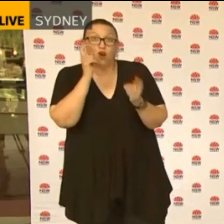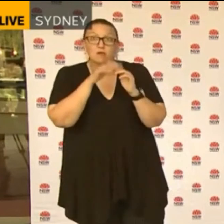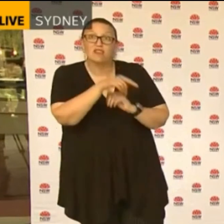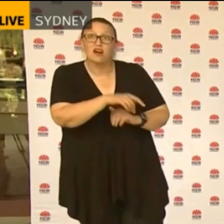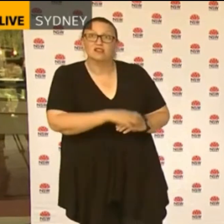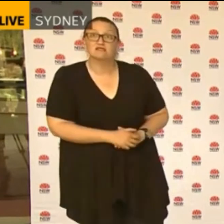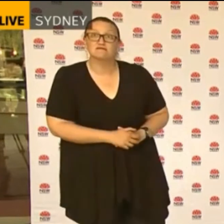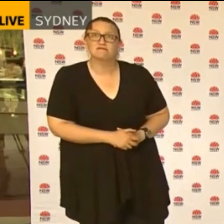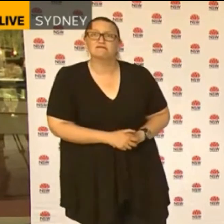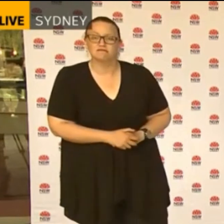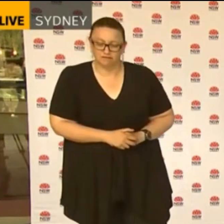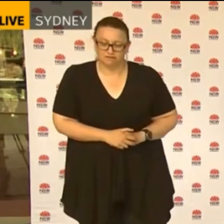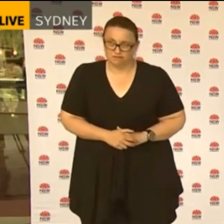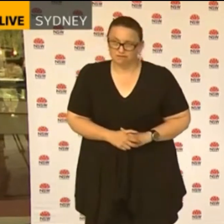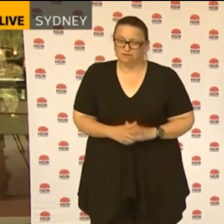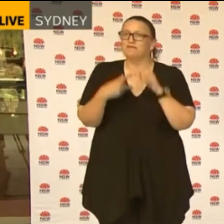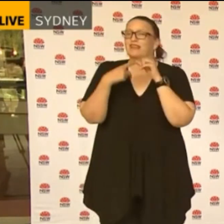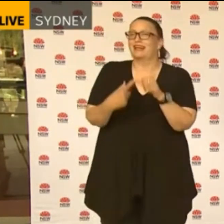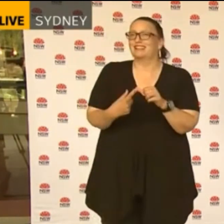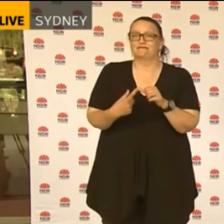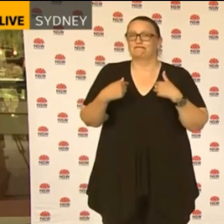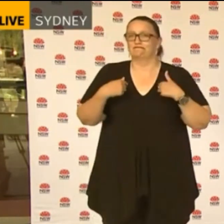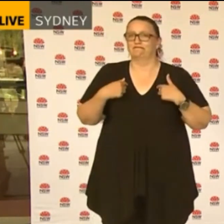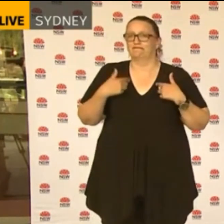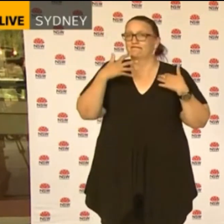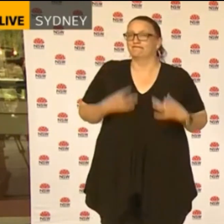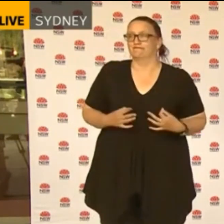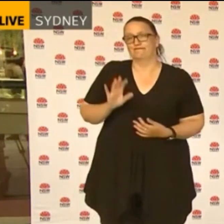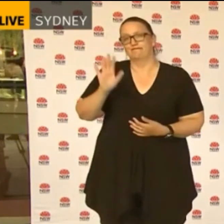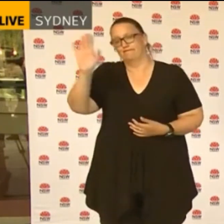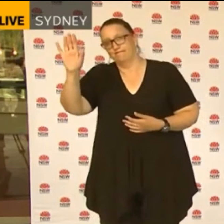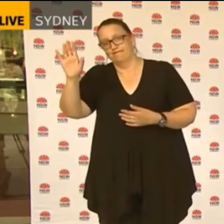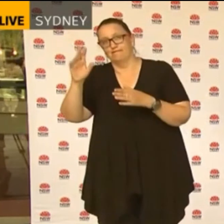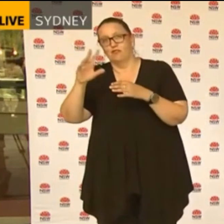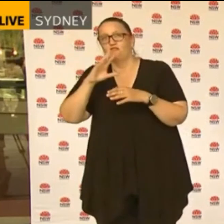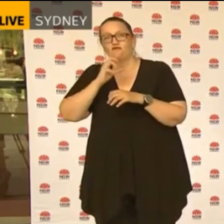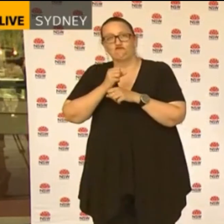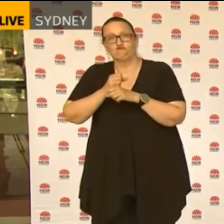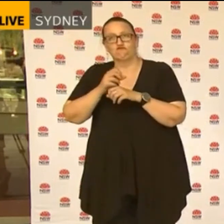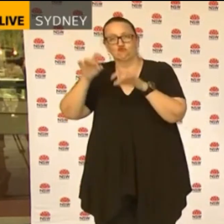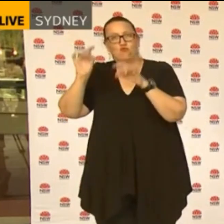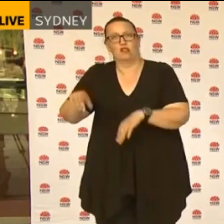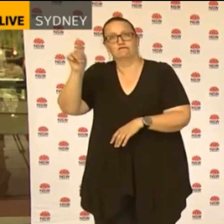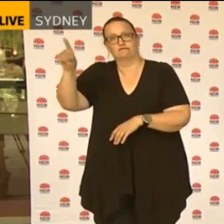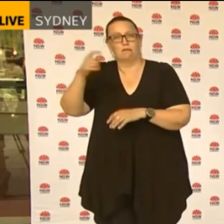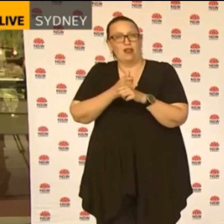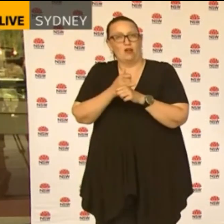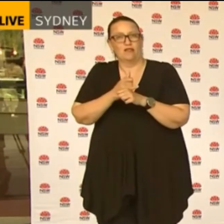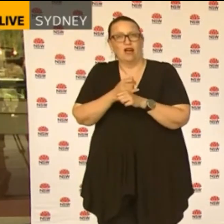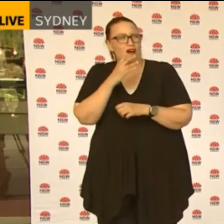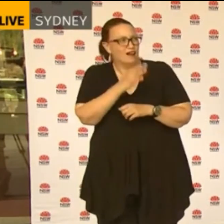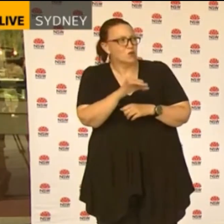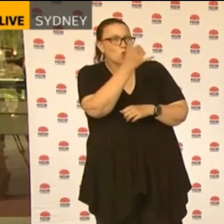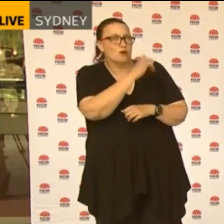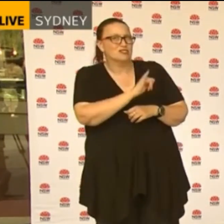regulator, but can I let you, in terms of the Pfizer vaccine, I'm not sure if it was the AstraZeneca or the Pfizer that you were referring to, probably the